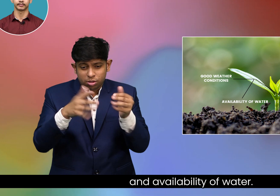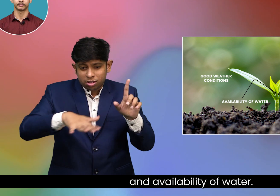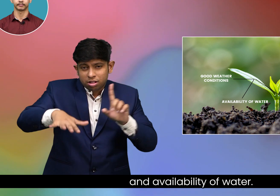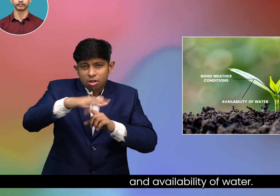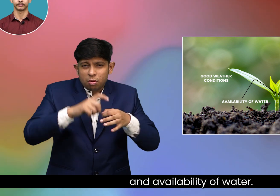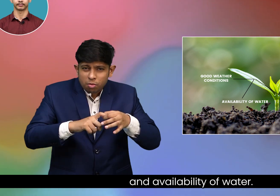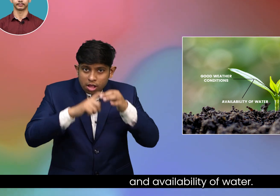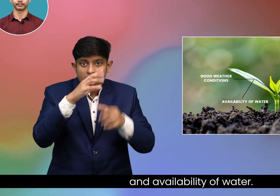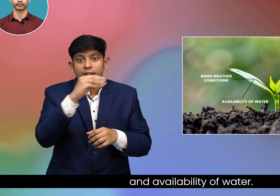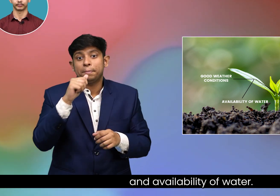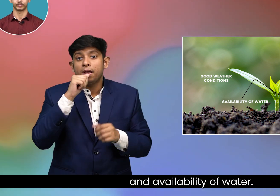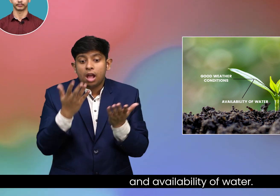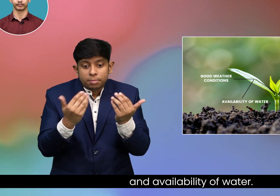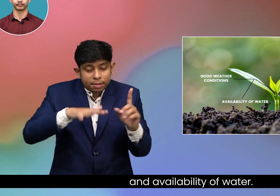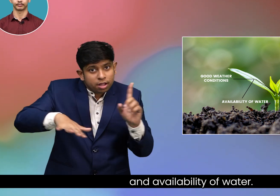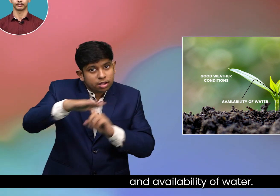water.